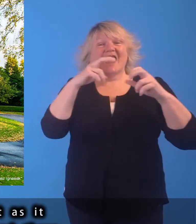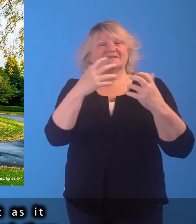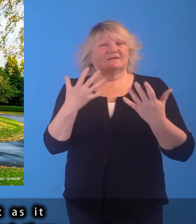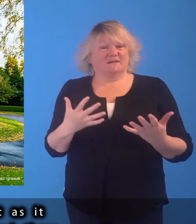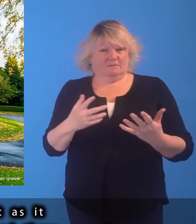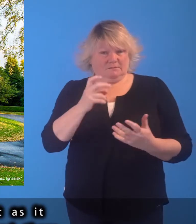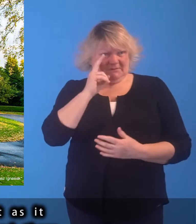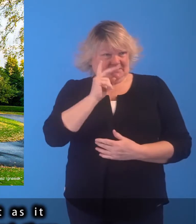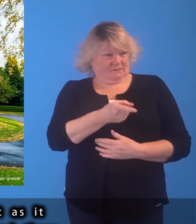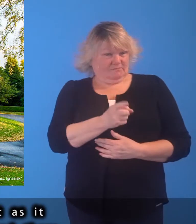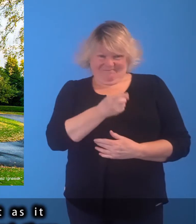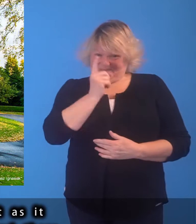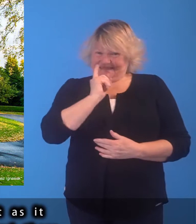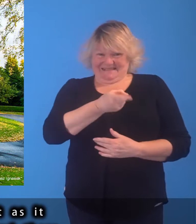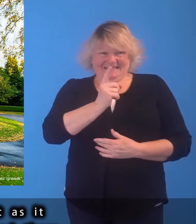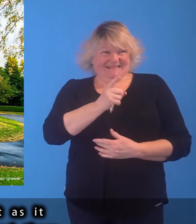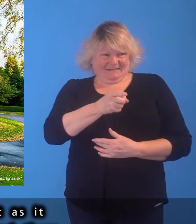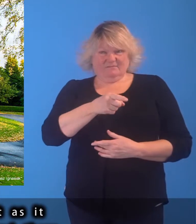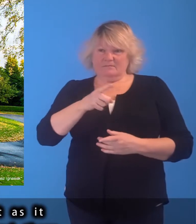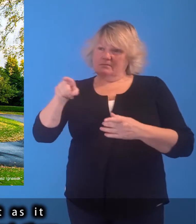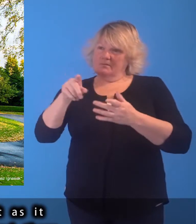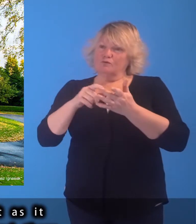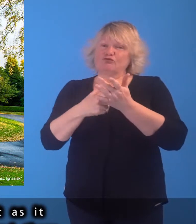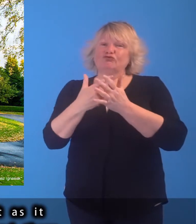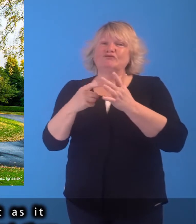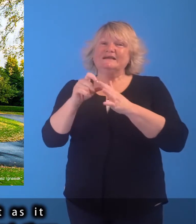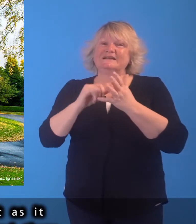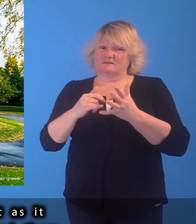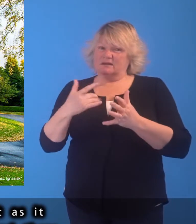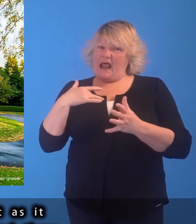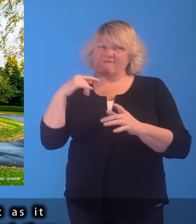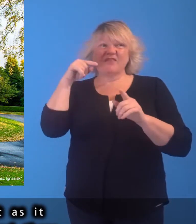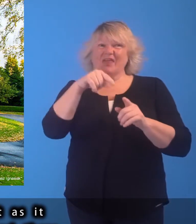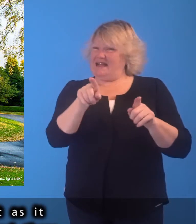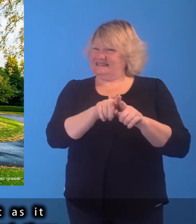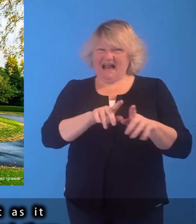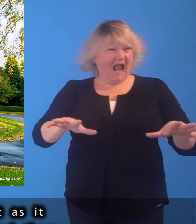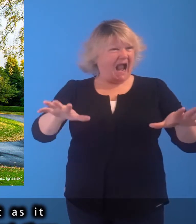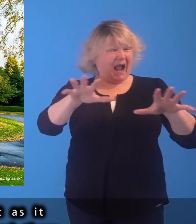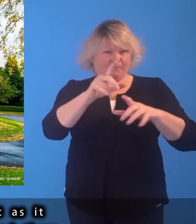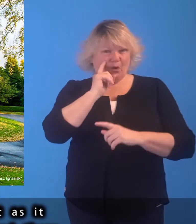Visitors to the castle today see it as it would have been when the Reeds lived there.